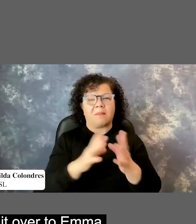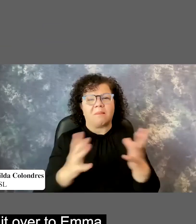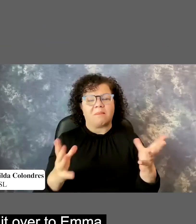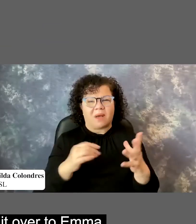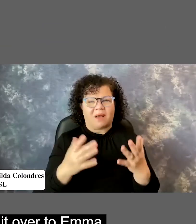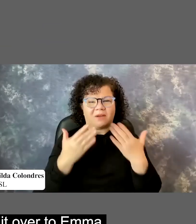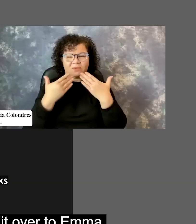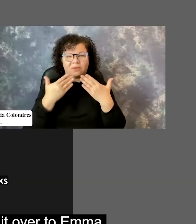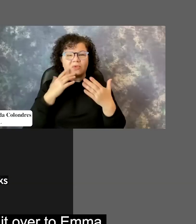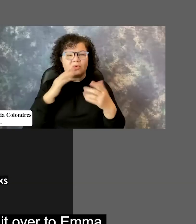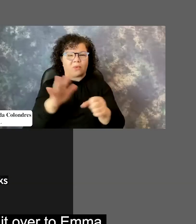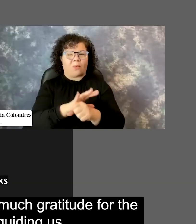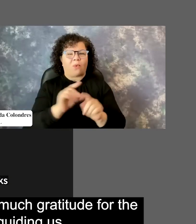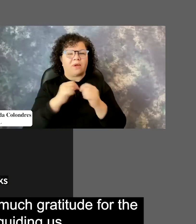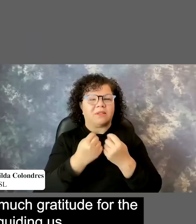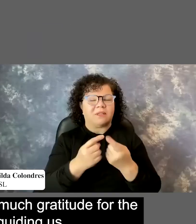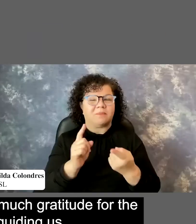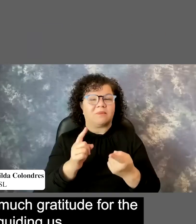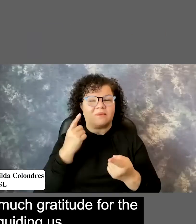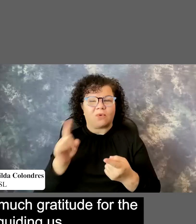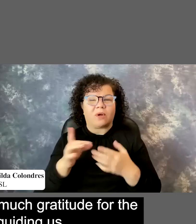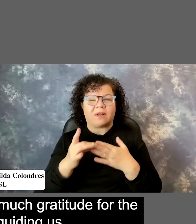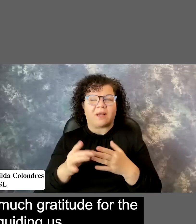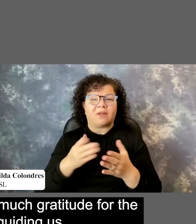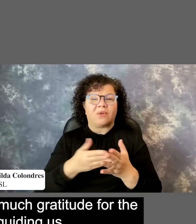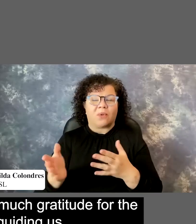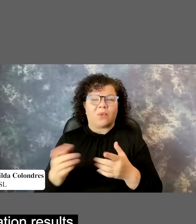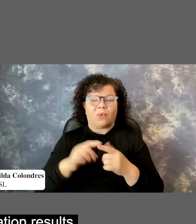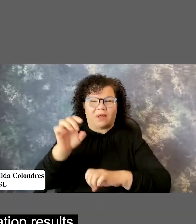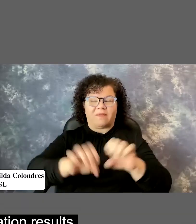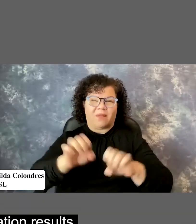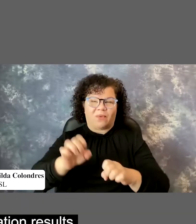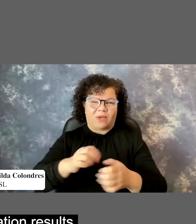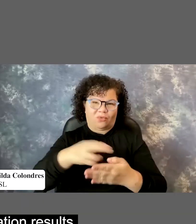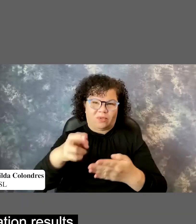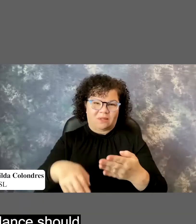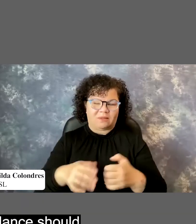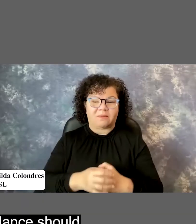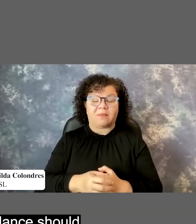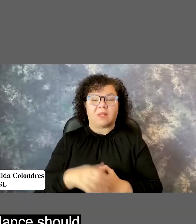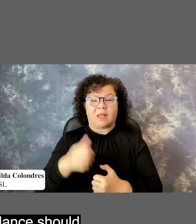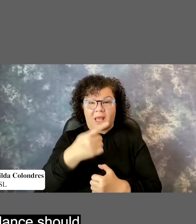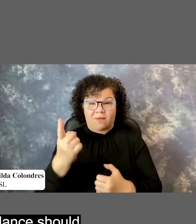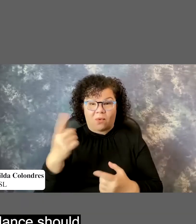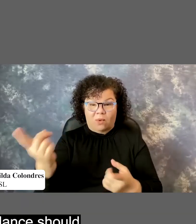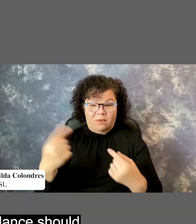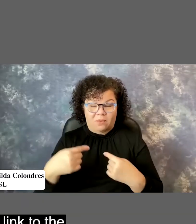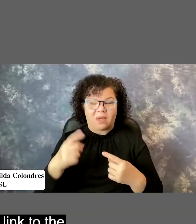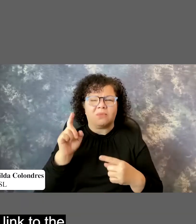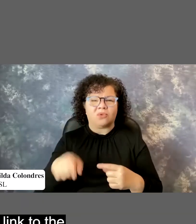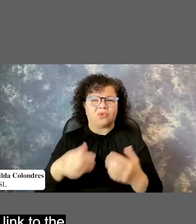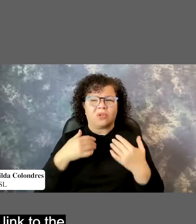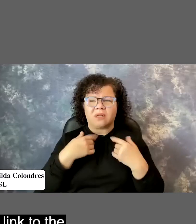entire team for guiding us through the evaluation results. Everyone in attendance today should have